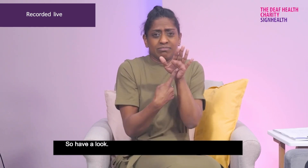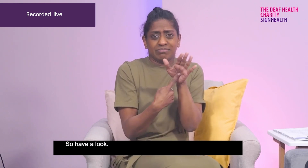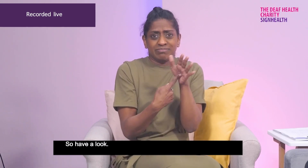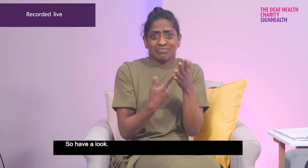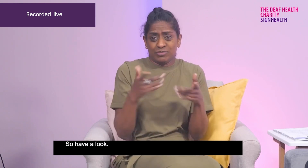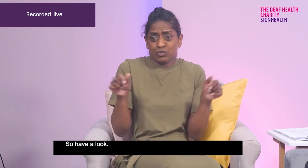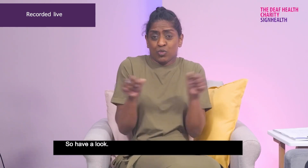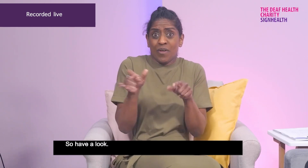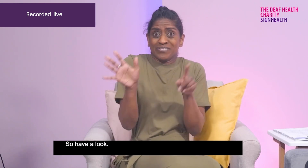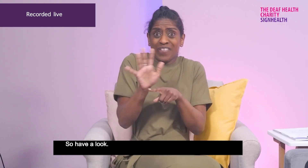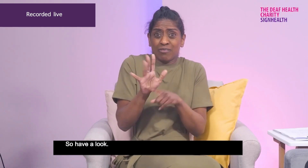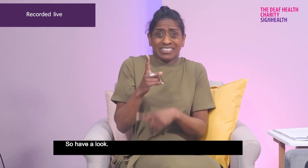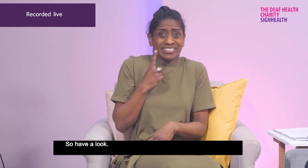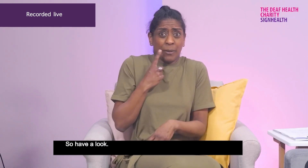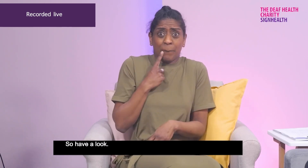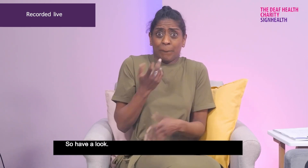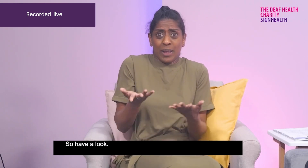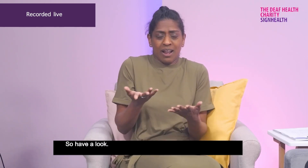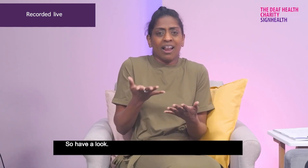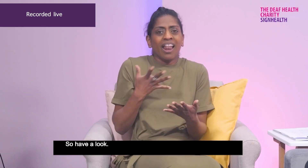Wow. Oh, I've got goosebumps.